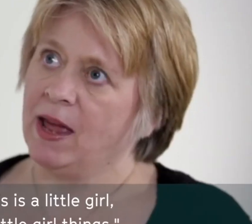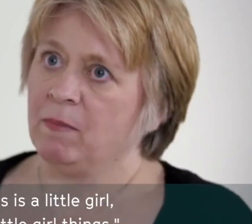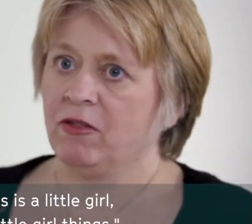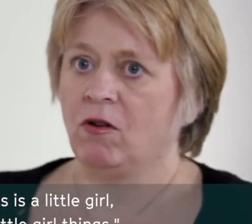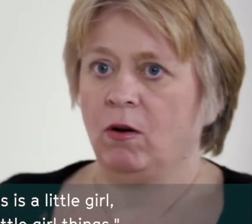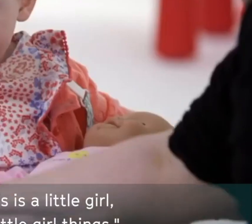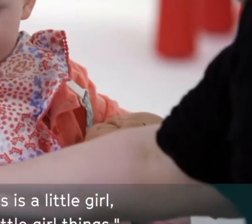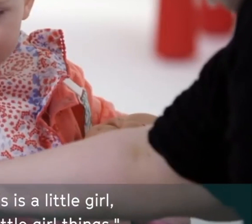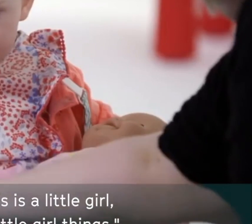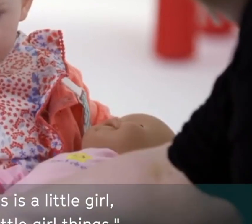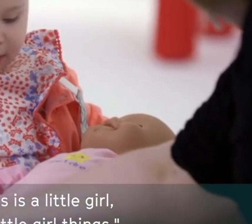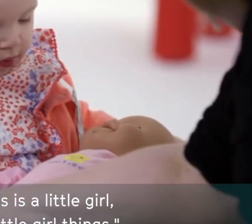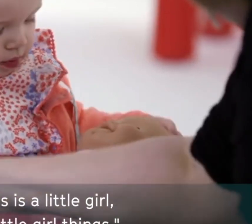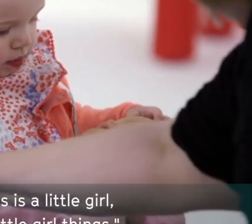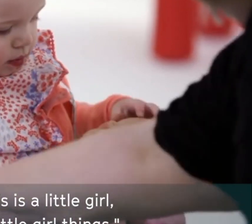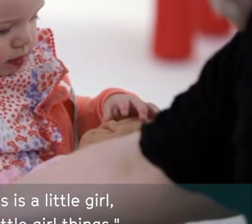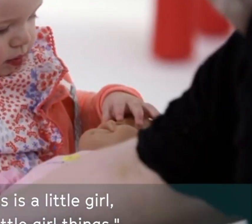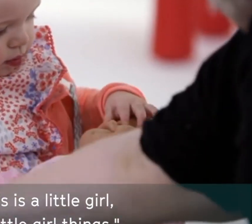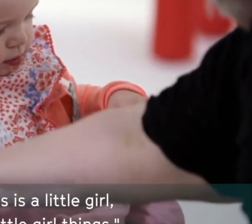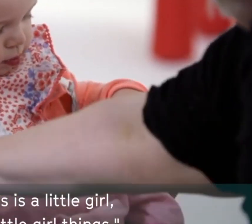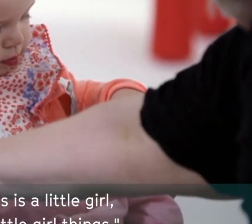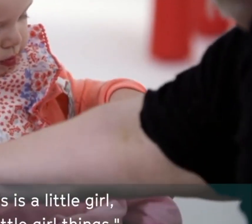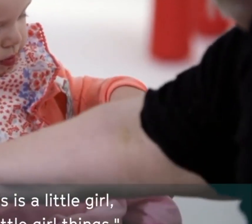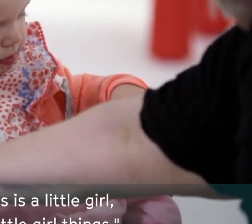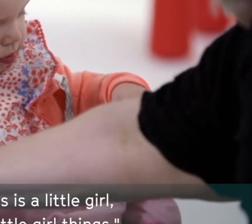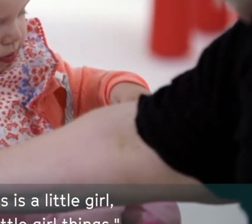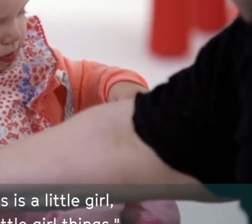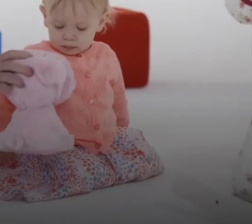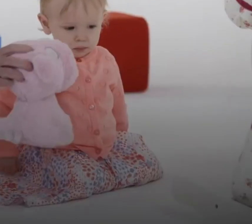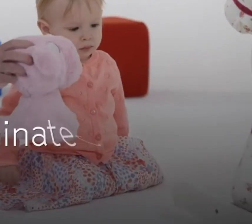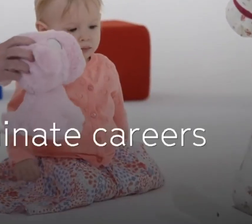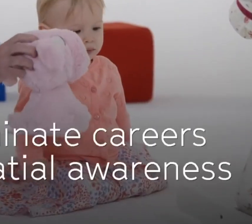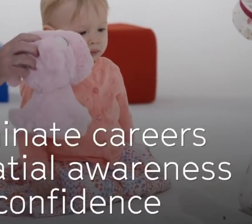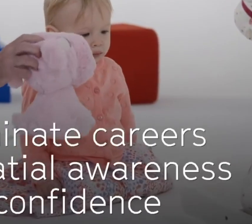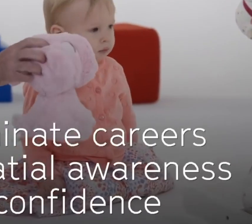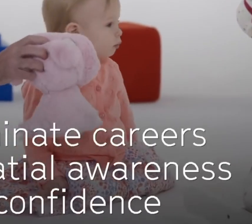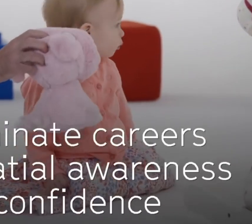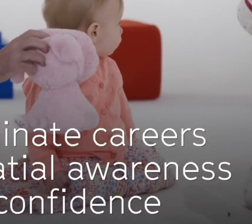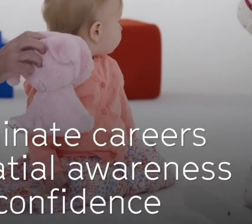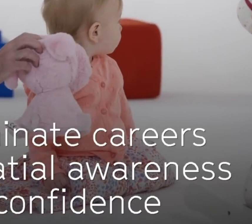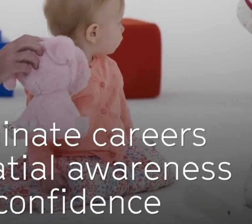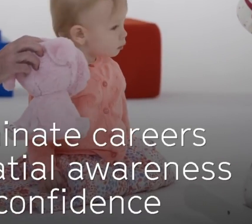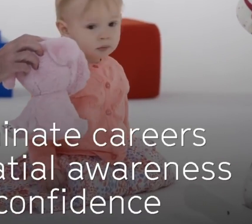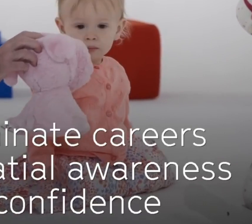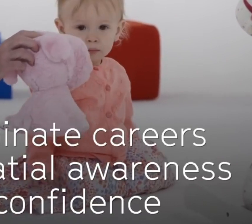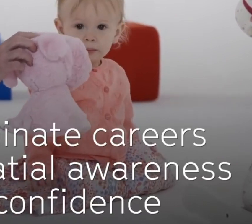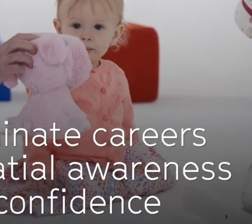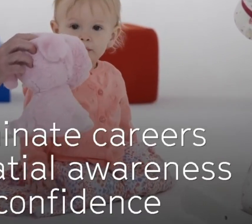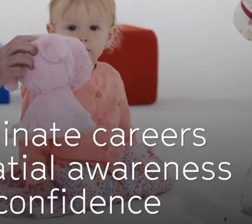I maybe thought, oh, this is a little girl, so I have to give her little girl things. Say hello. Say